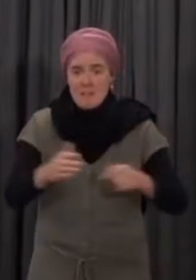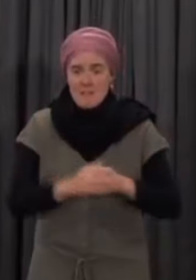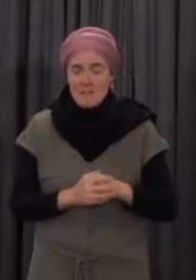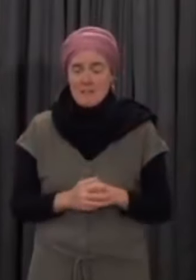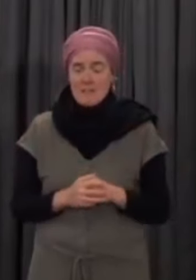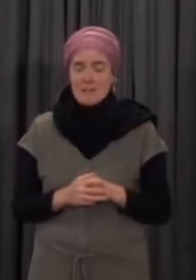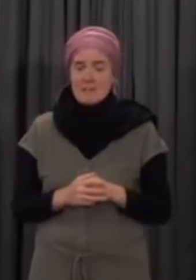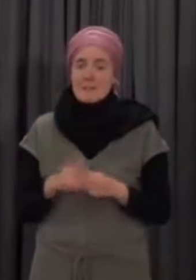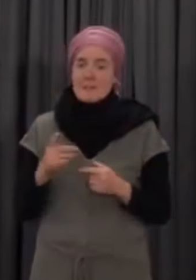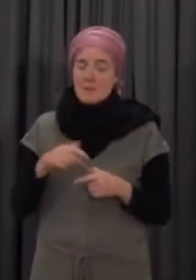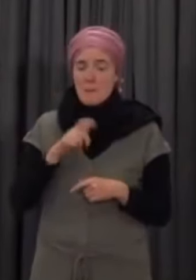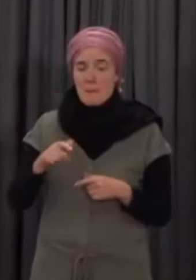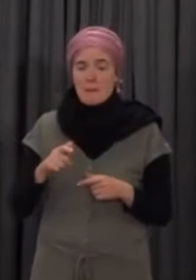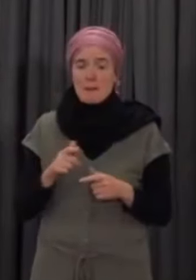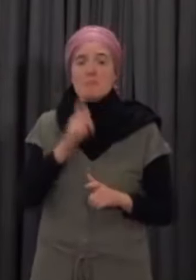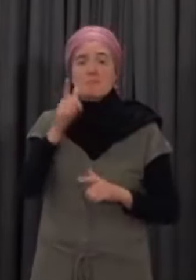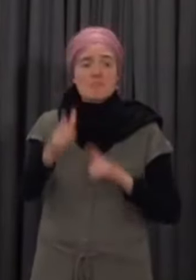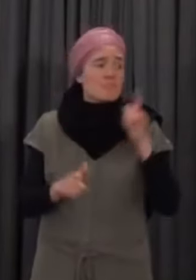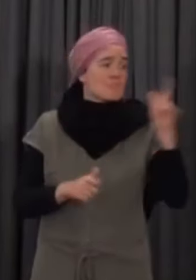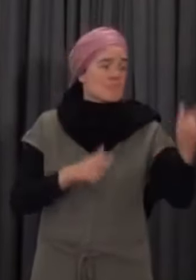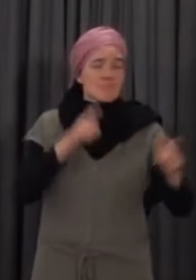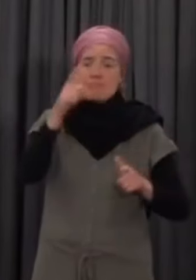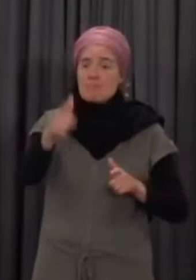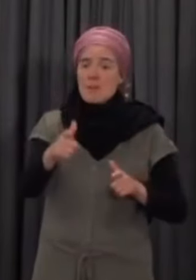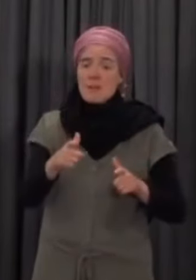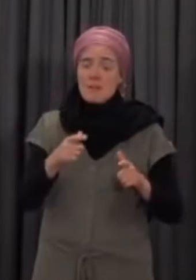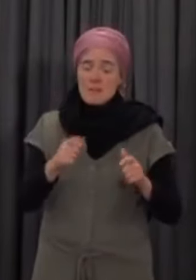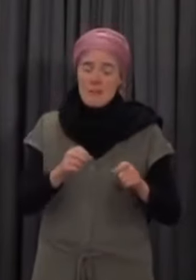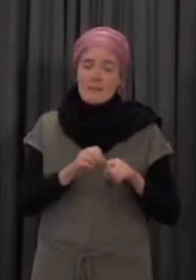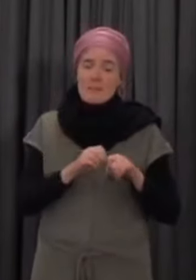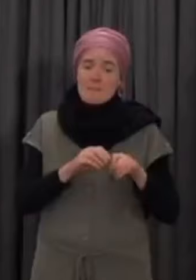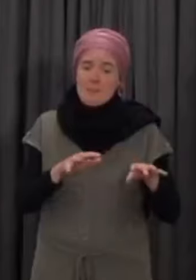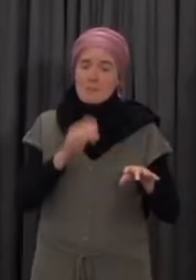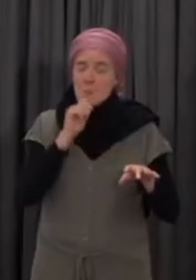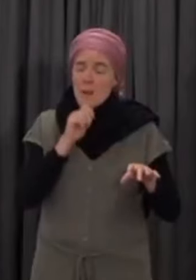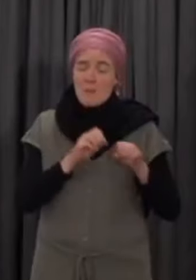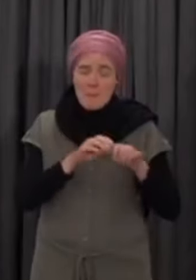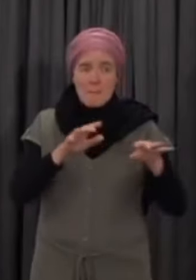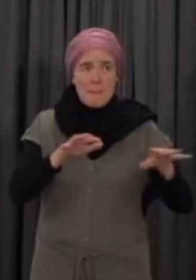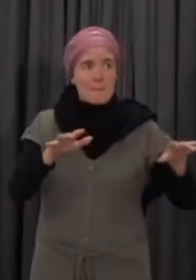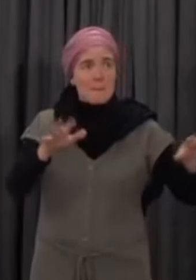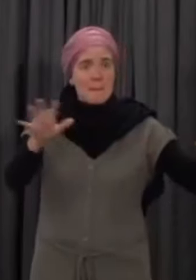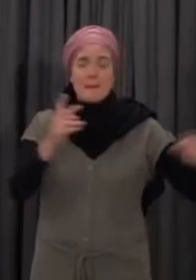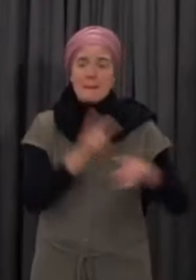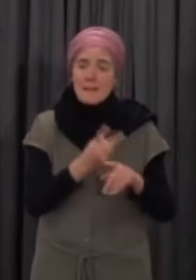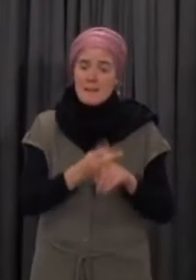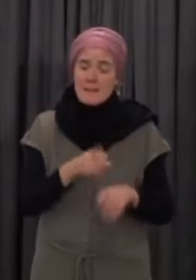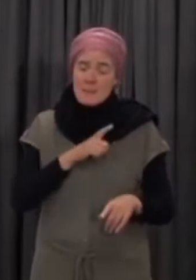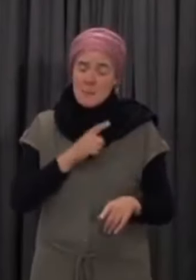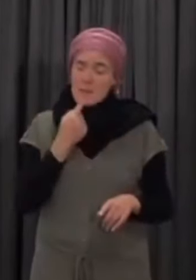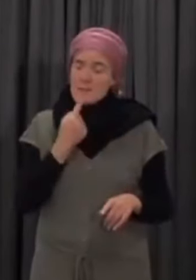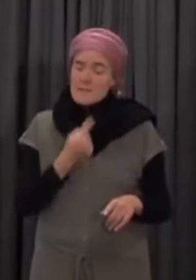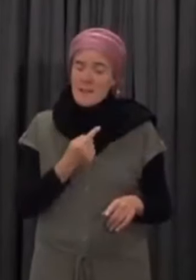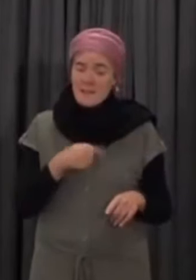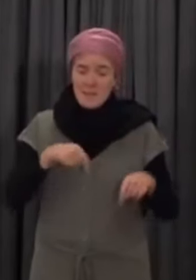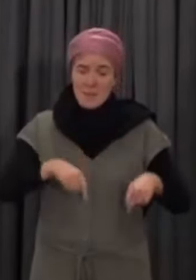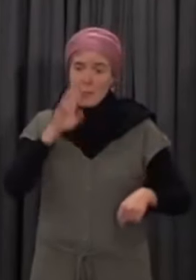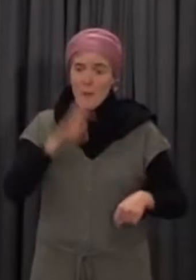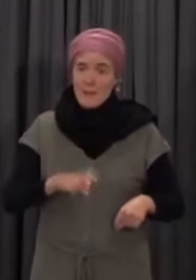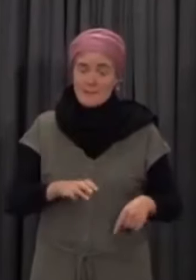that coronavirus will start to spread again. That's why we say to people in Wales, stay local, because that